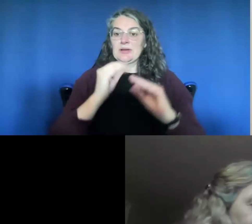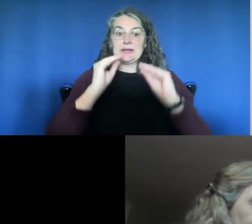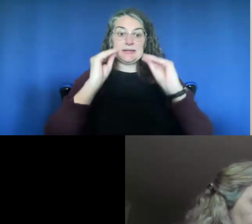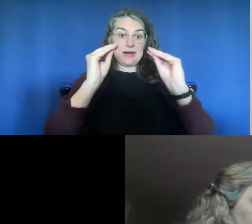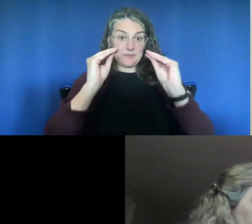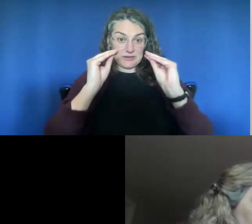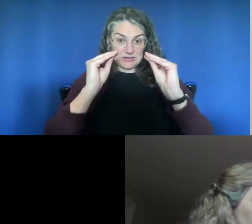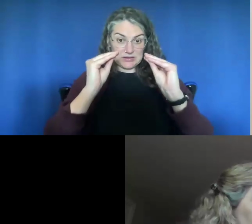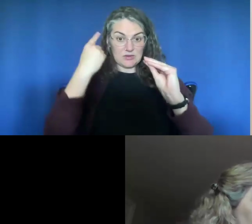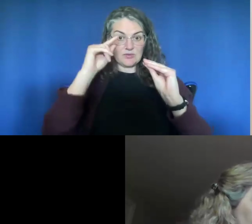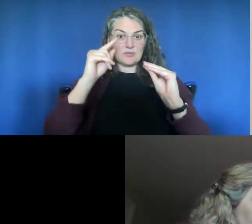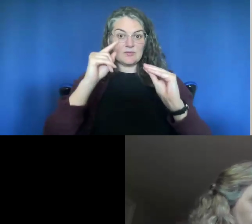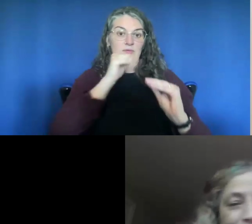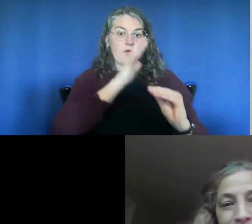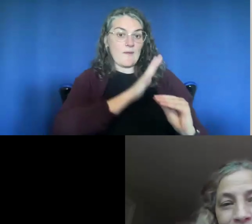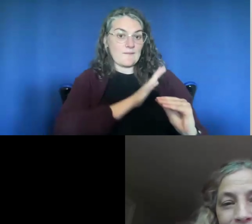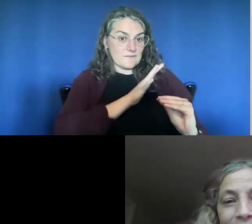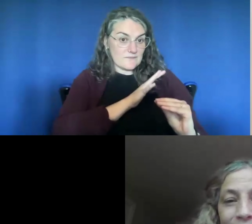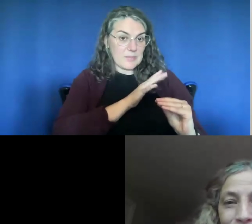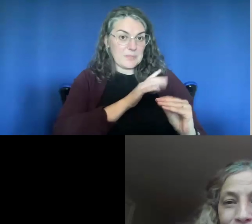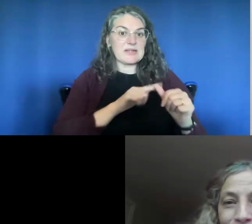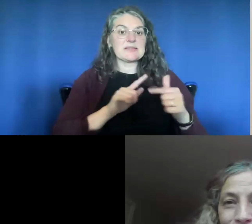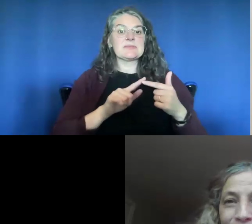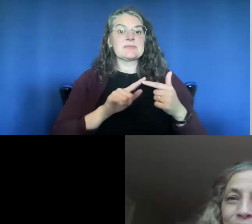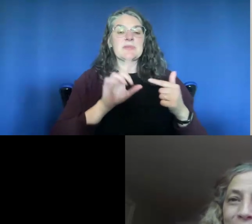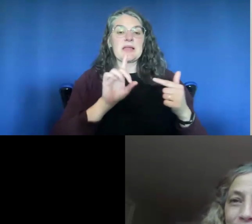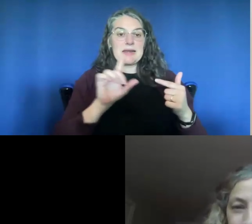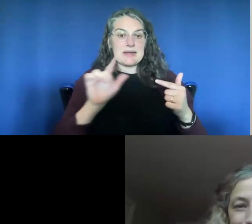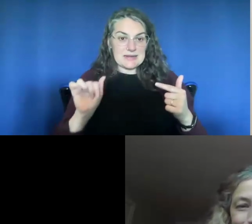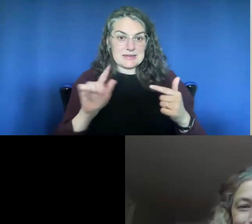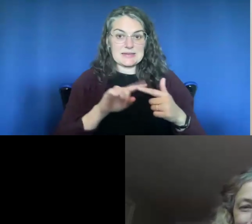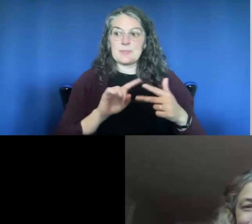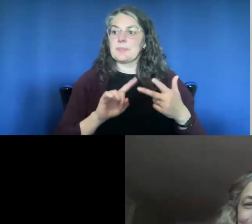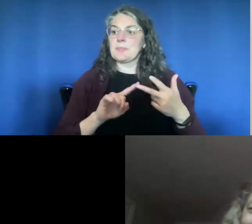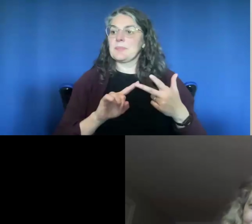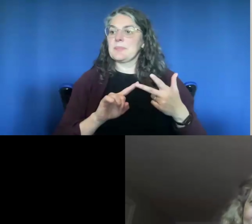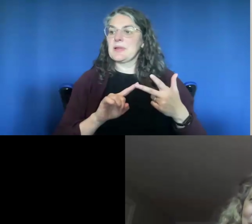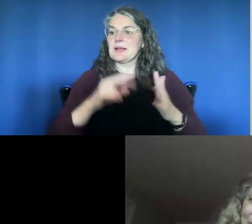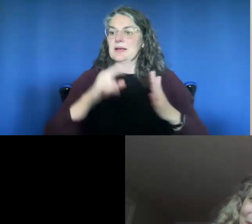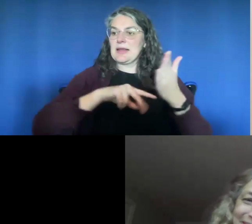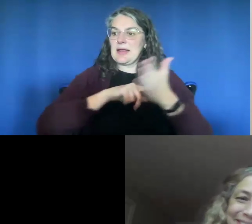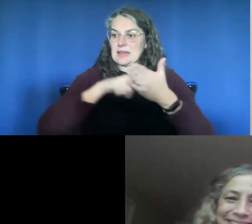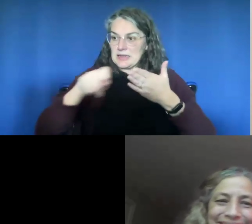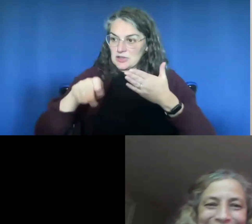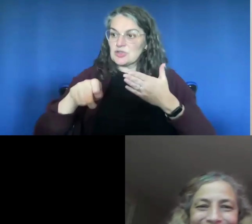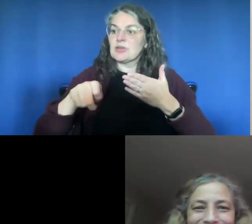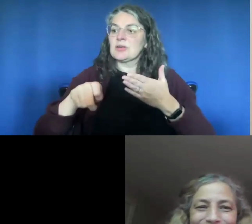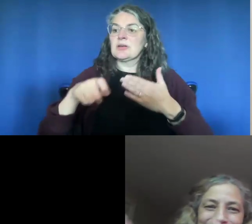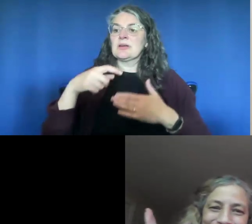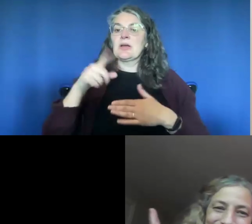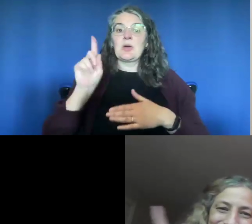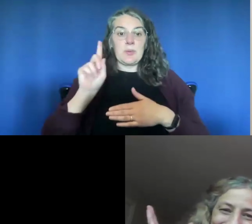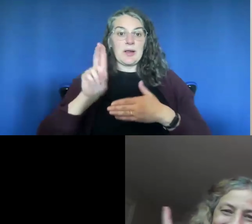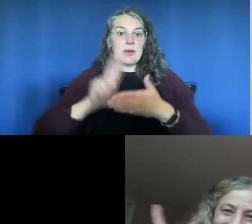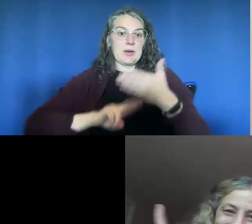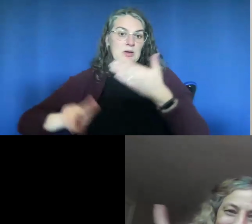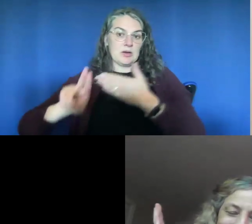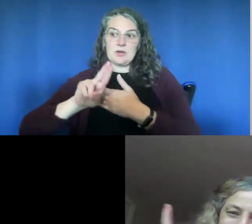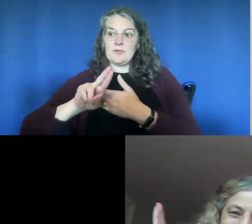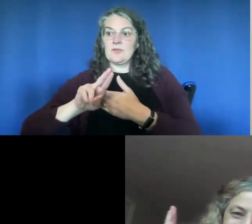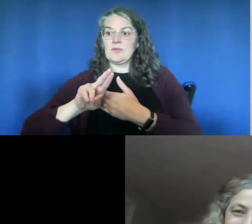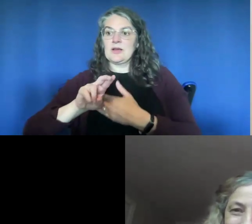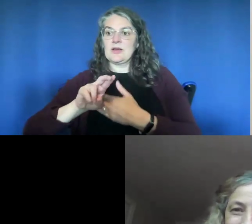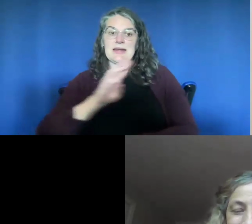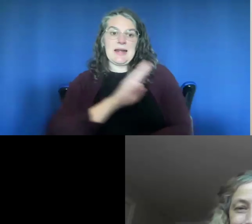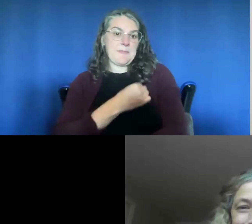feminism, disability, literature, and writing at the University of Manitoba. Please welcome Christine. Thank you